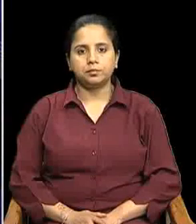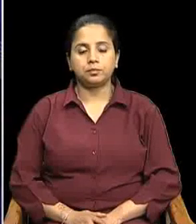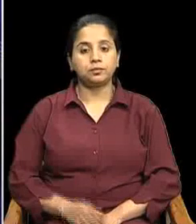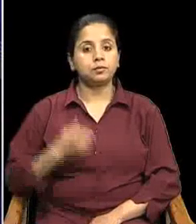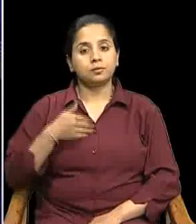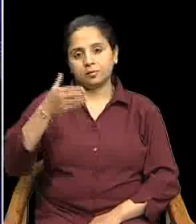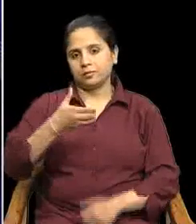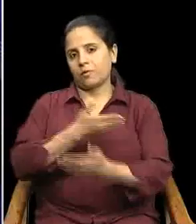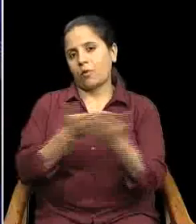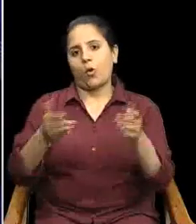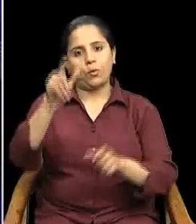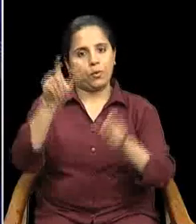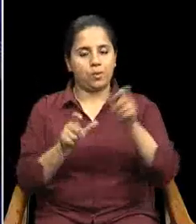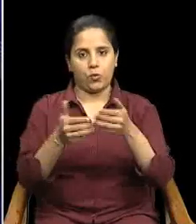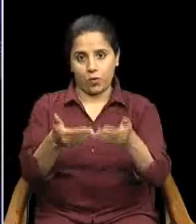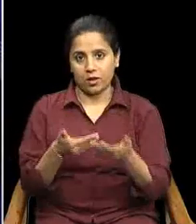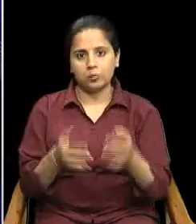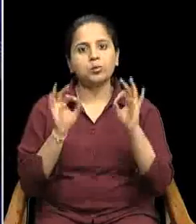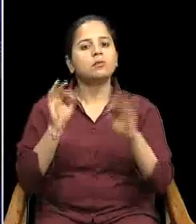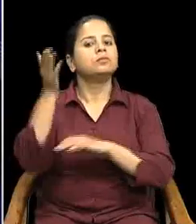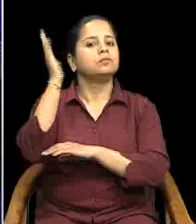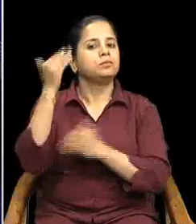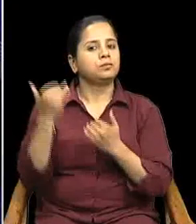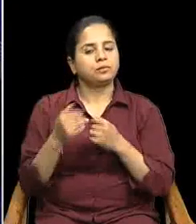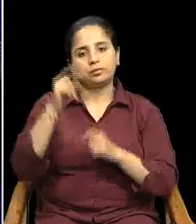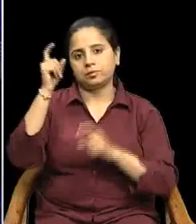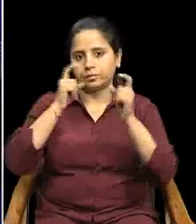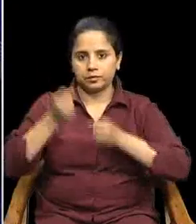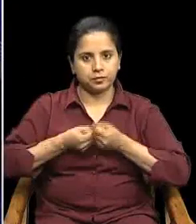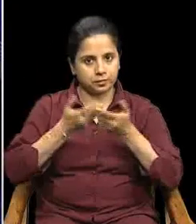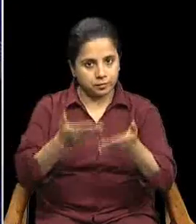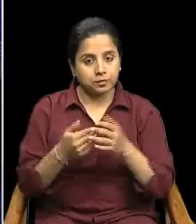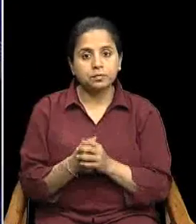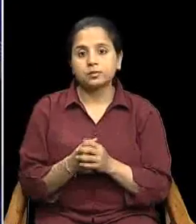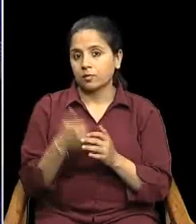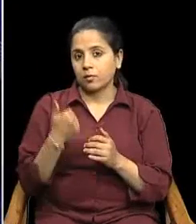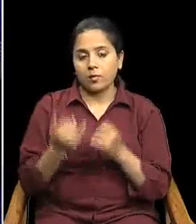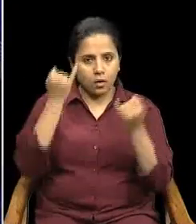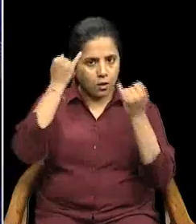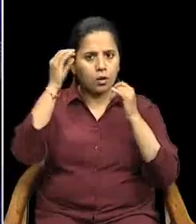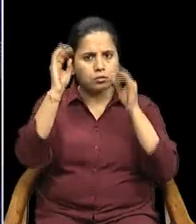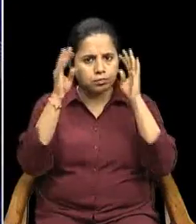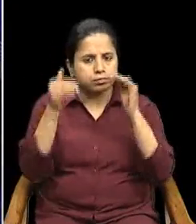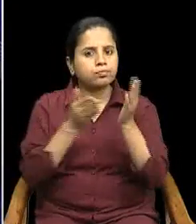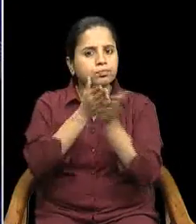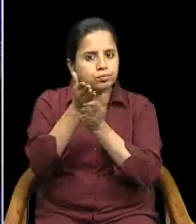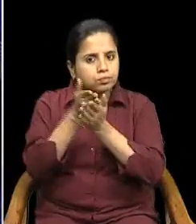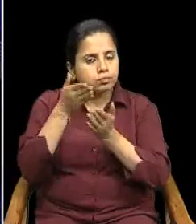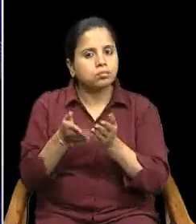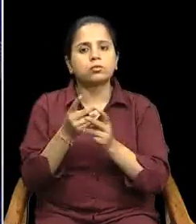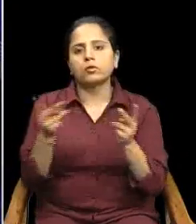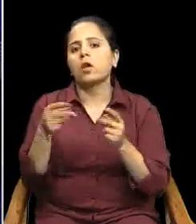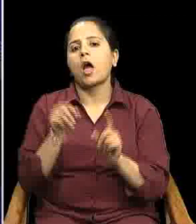My greetings to everyone. Welcome to the special lecture on symbolic expressions on the innovative pedagogical